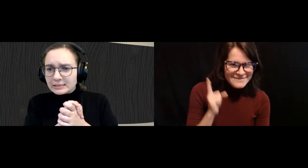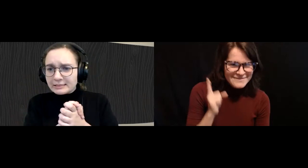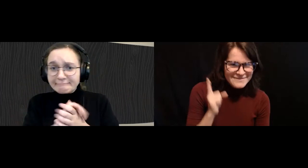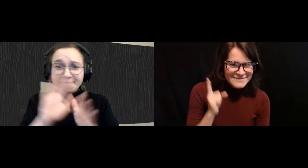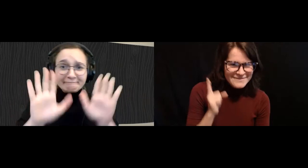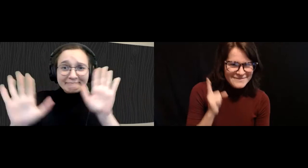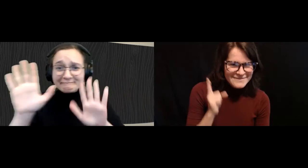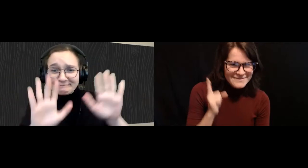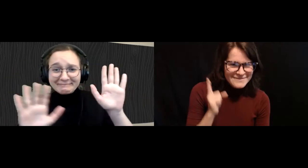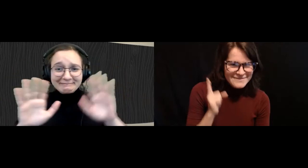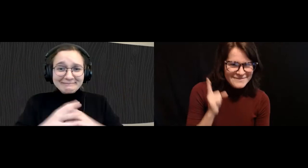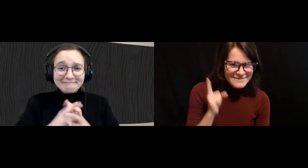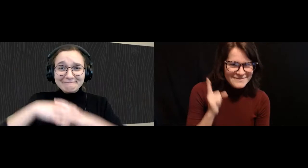Laura's frozen. Hello.